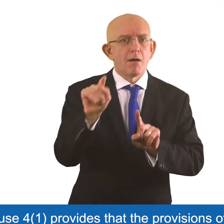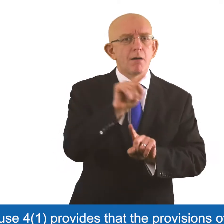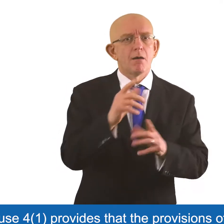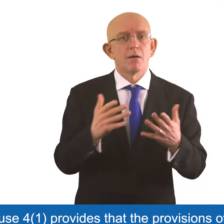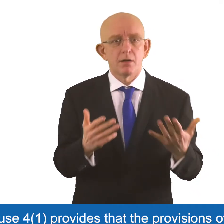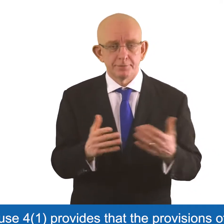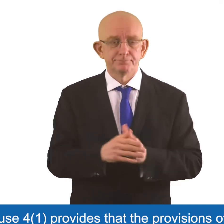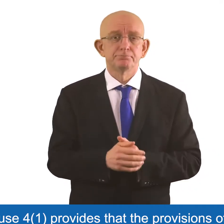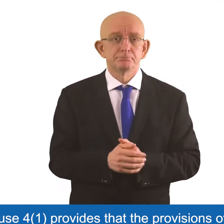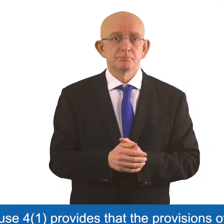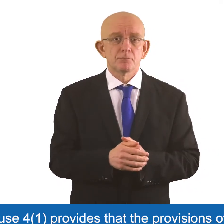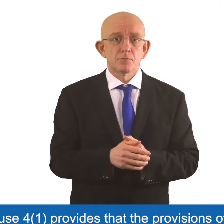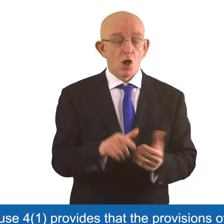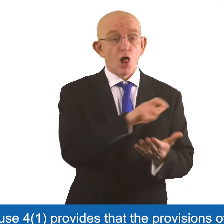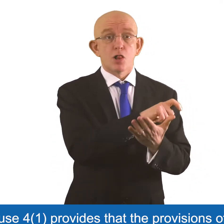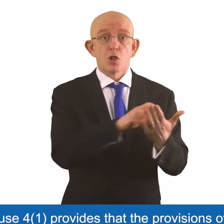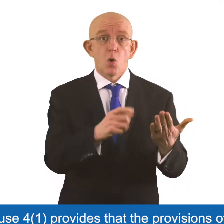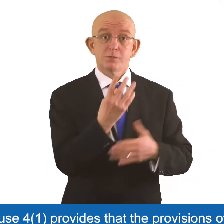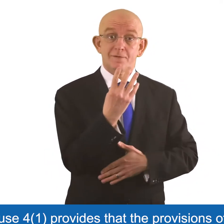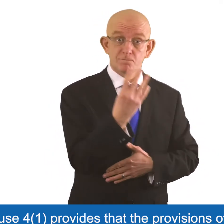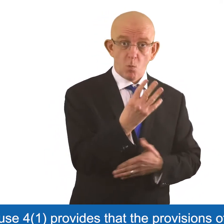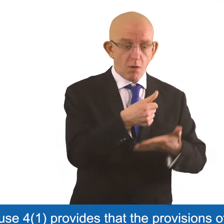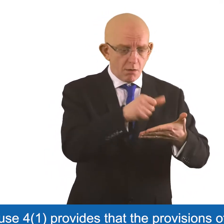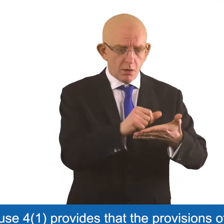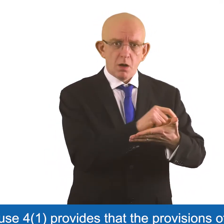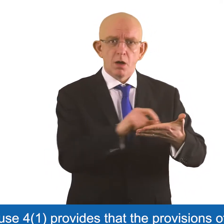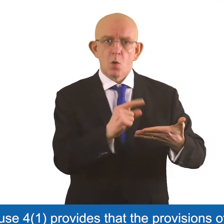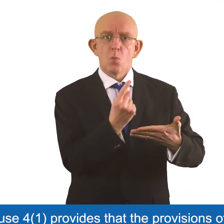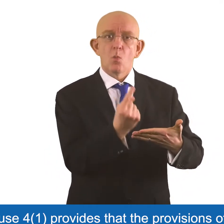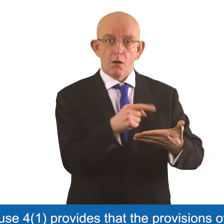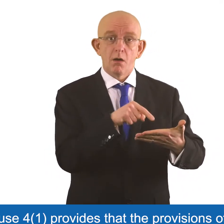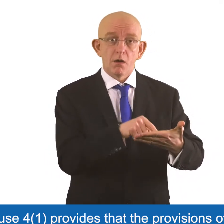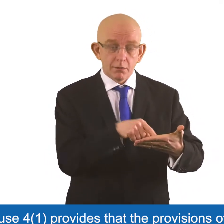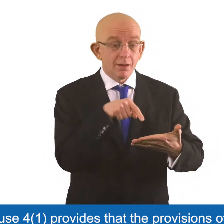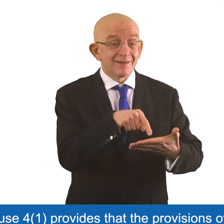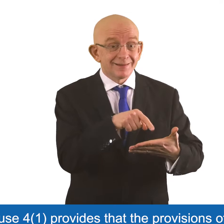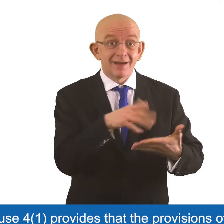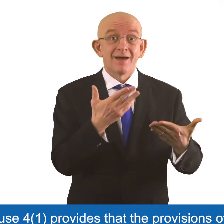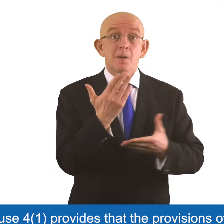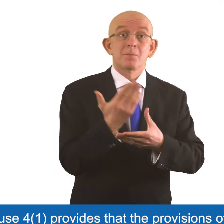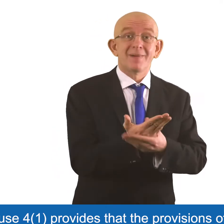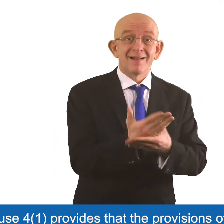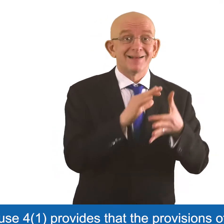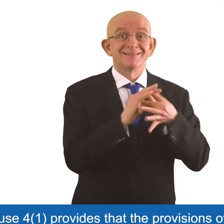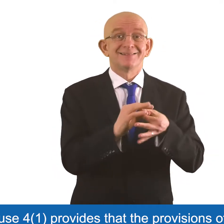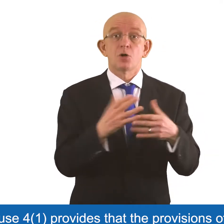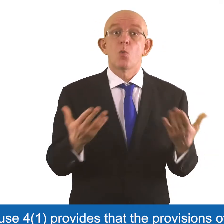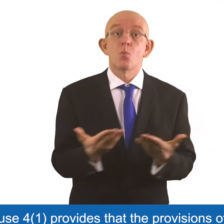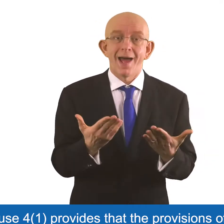16. Clause 4, open brackets 1, close brackets, provides that the provisions of the bill extend to England and Wales and